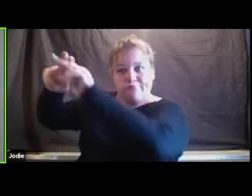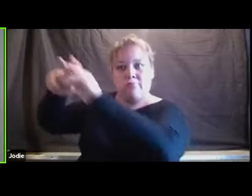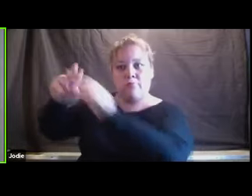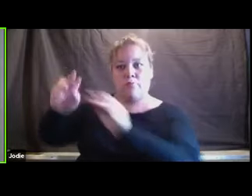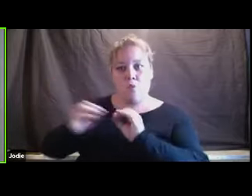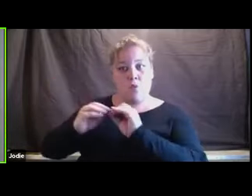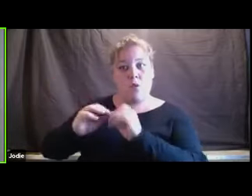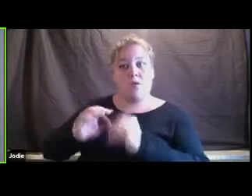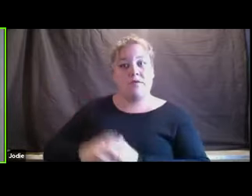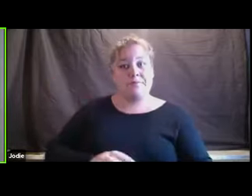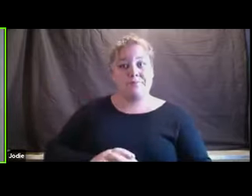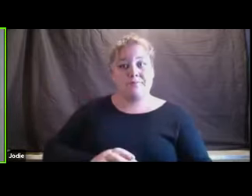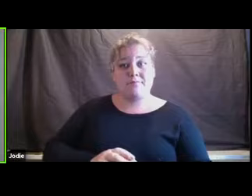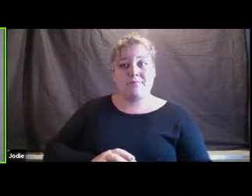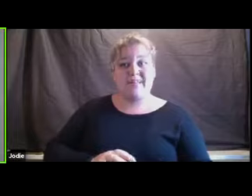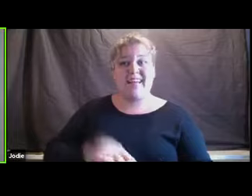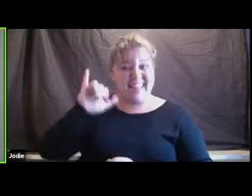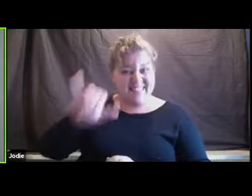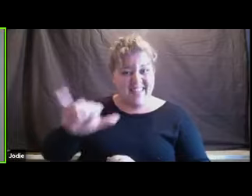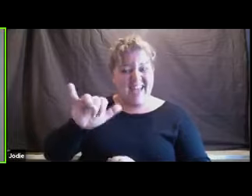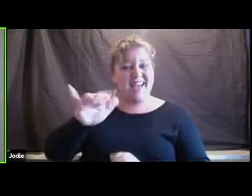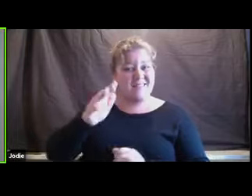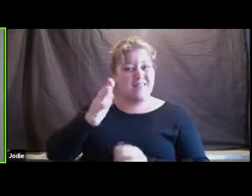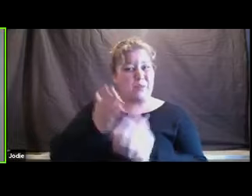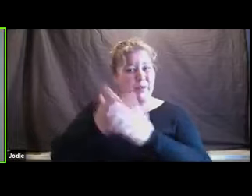has been a trend over time,